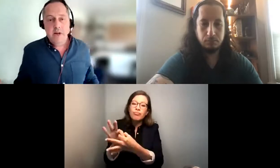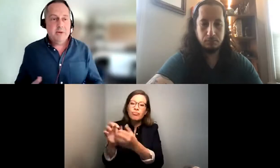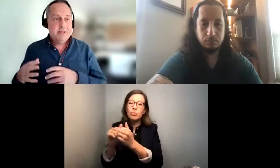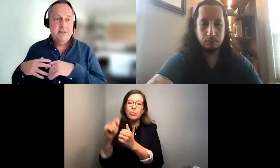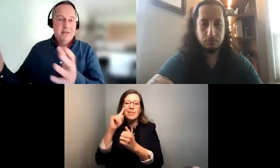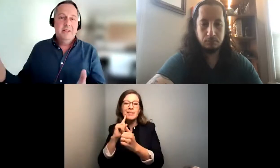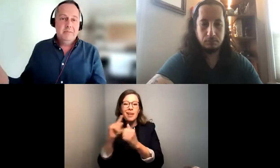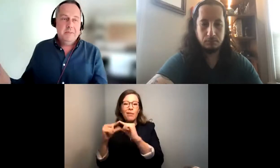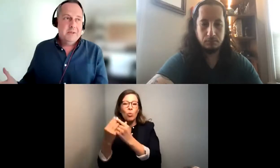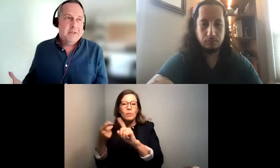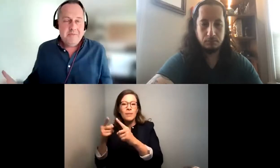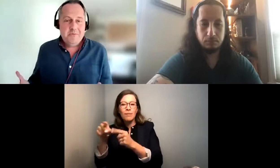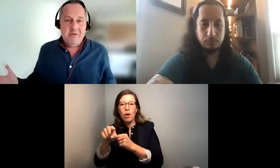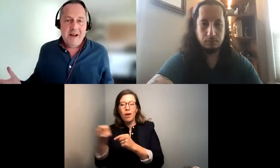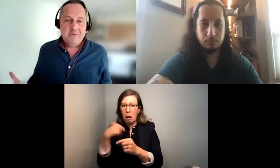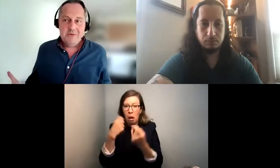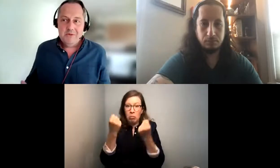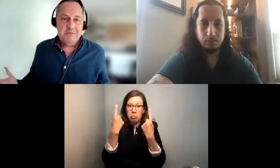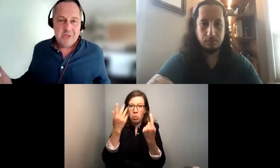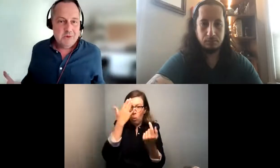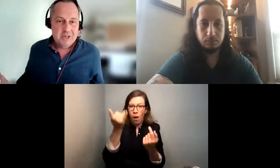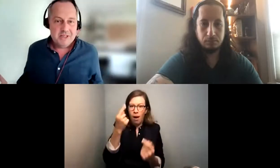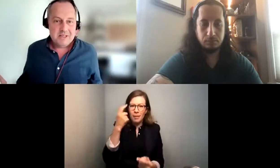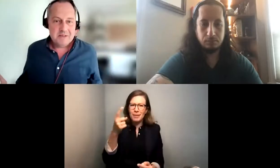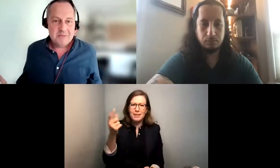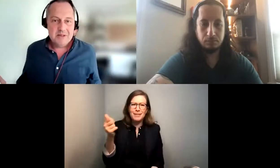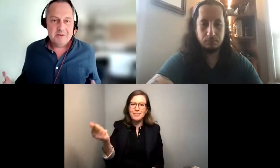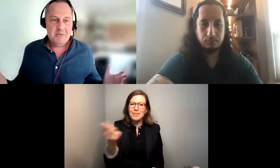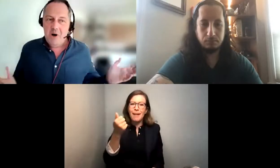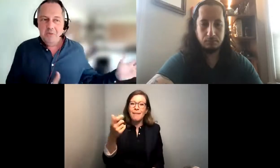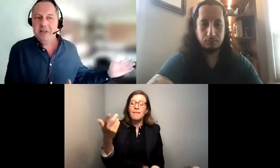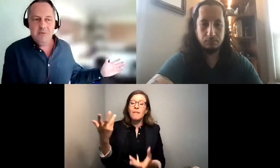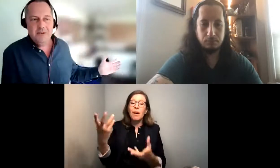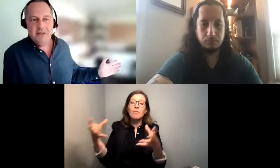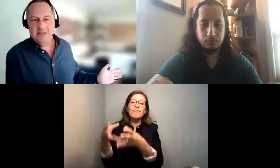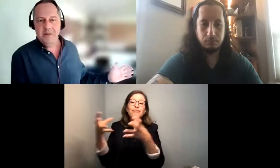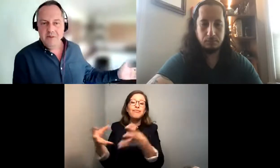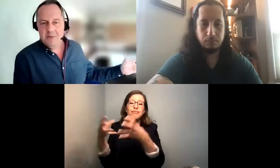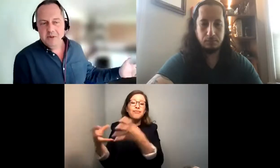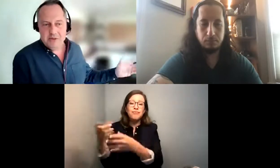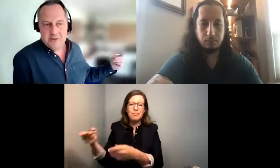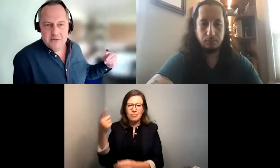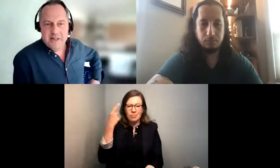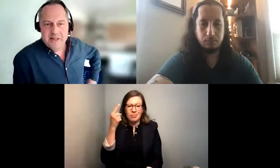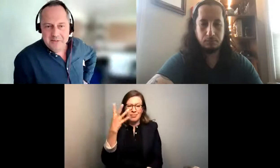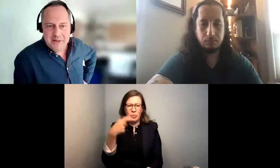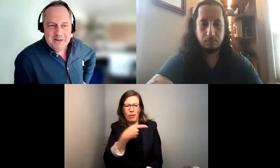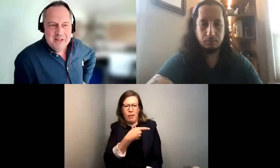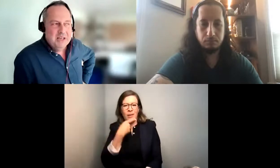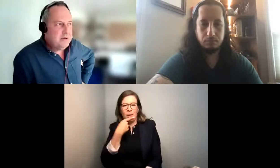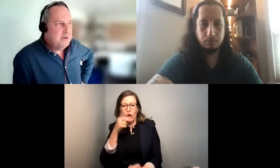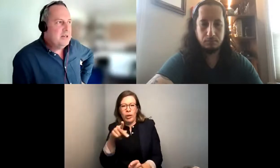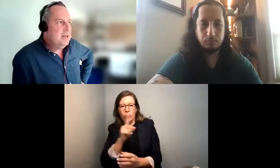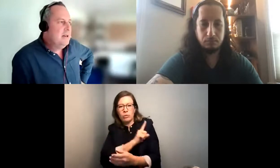quite rightly, because they're out socializing. Why would they want this hearing person sort of like coming